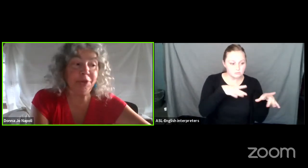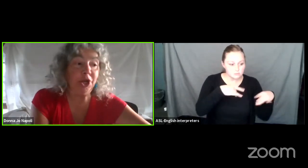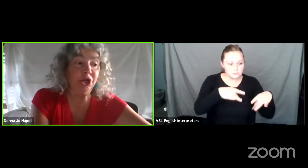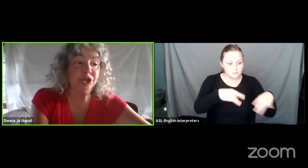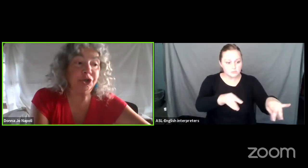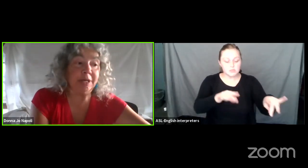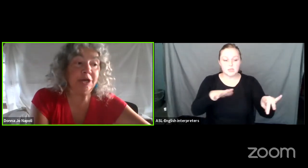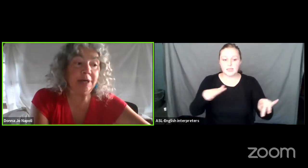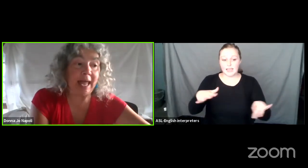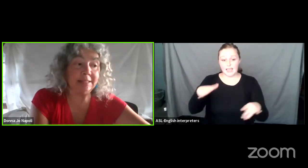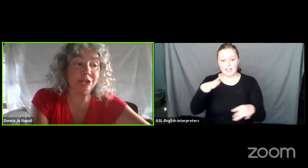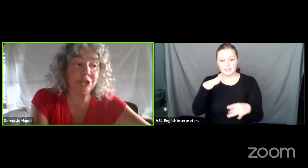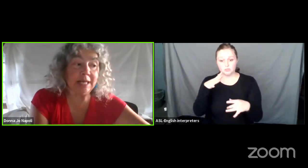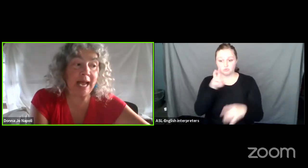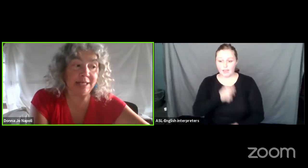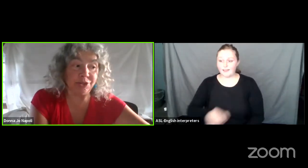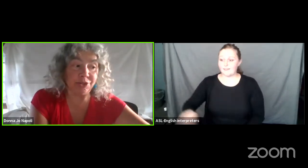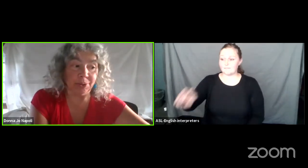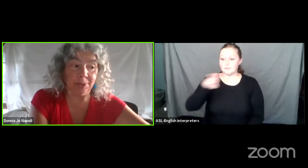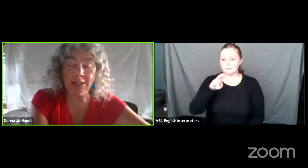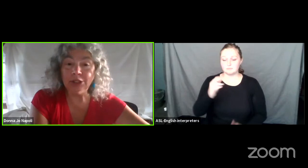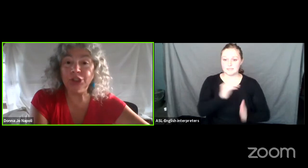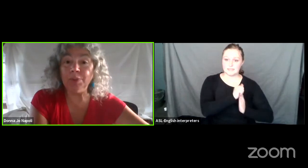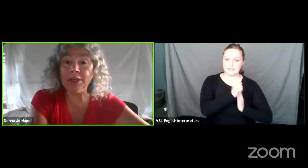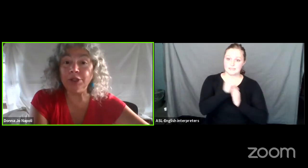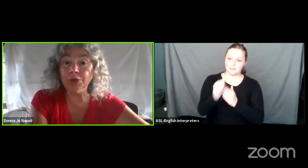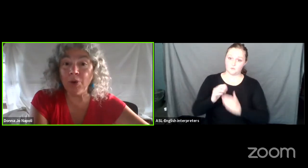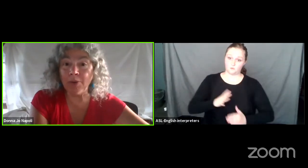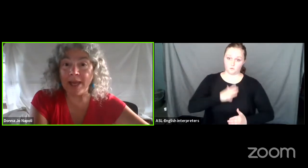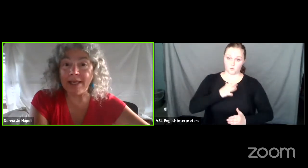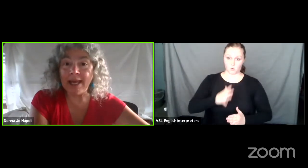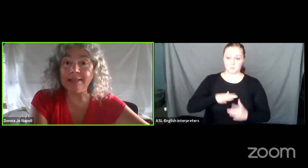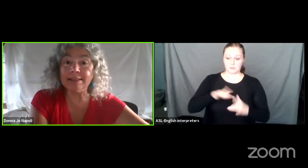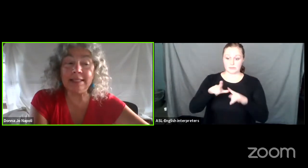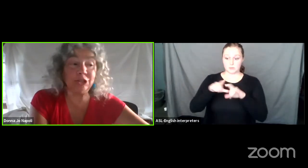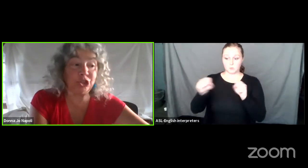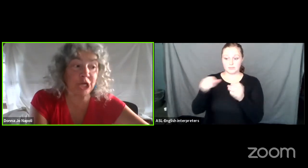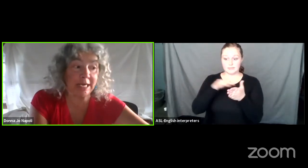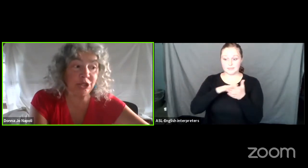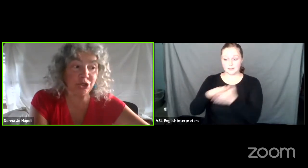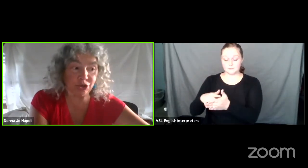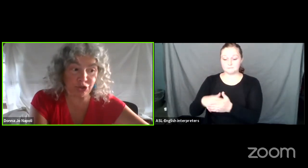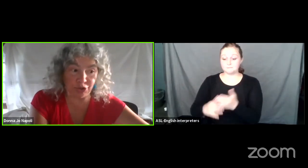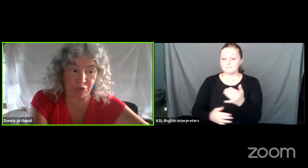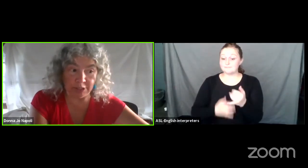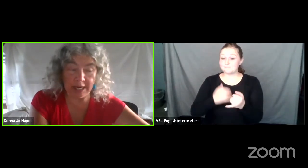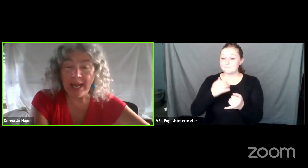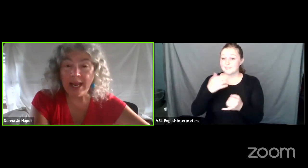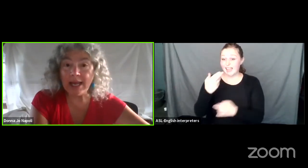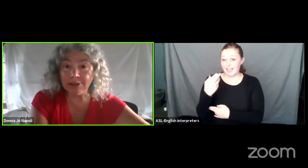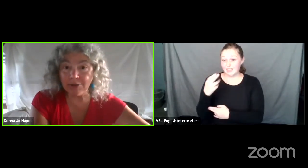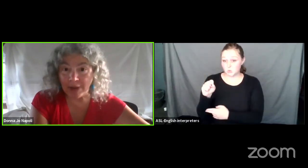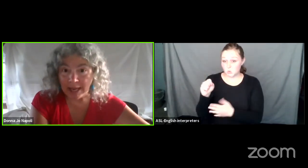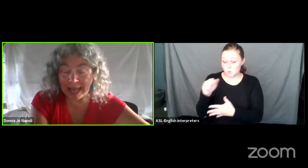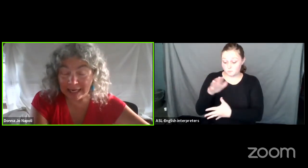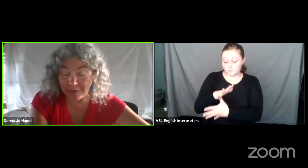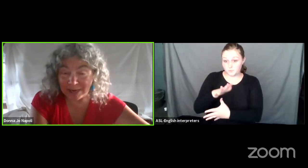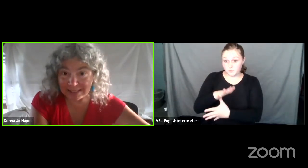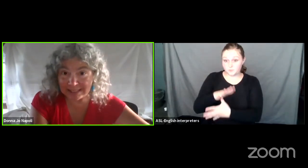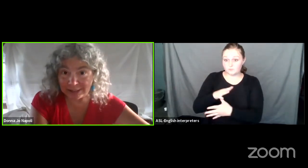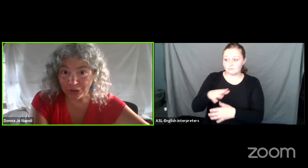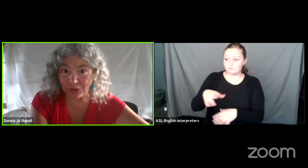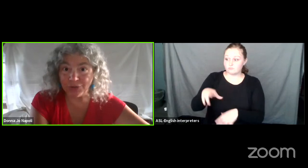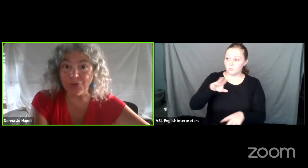linguistics. During her last year in high school, she went to Norway as an exchange student at